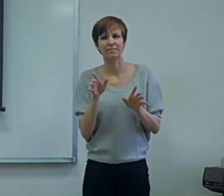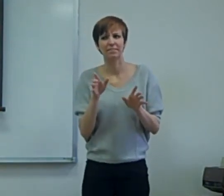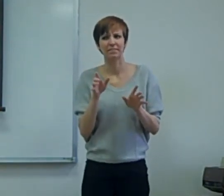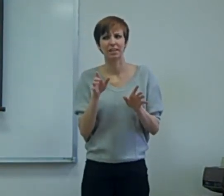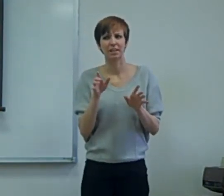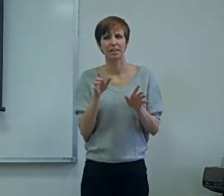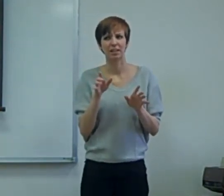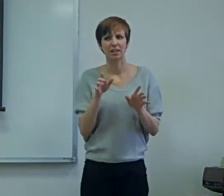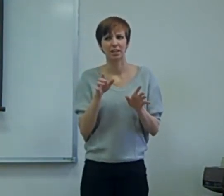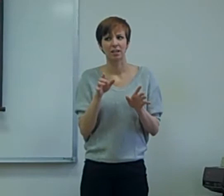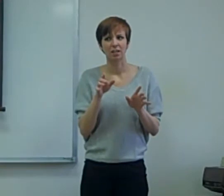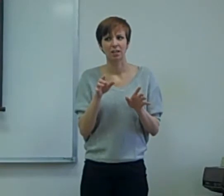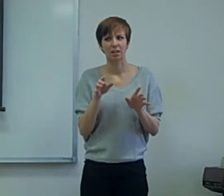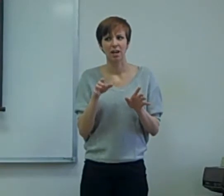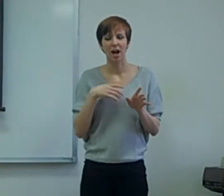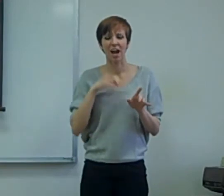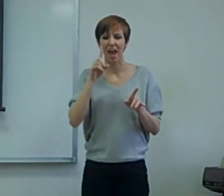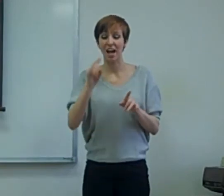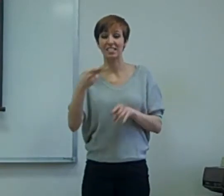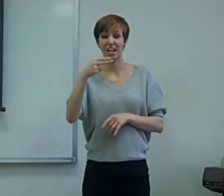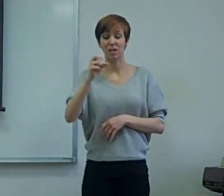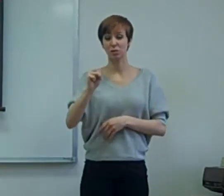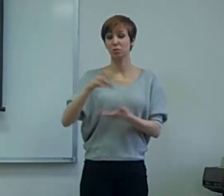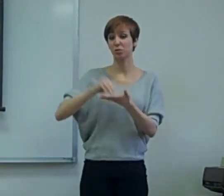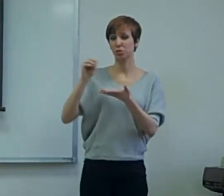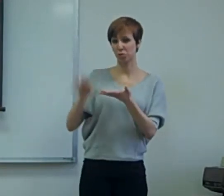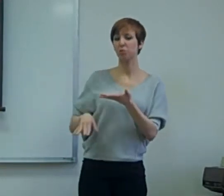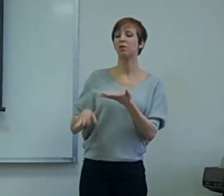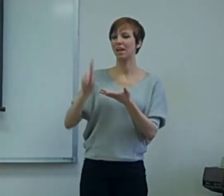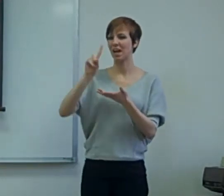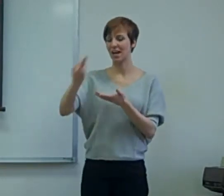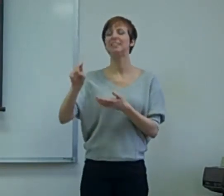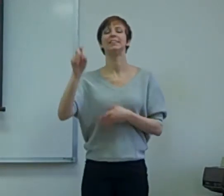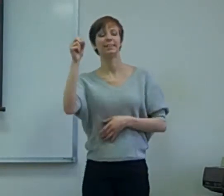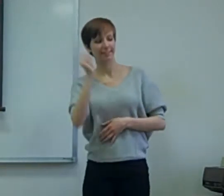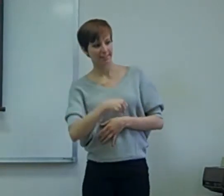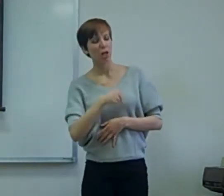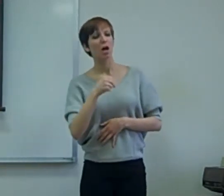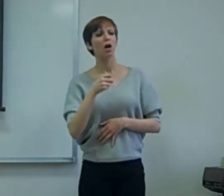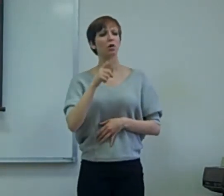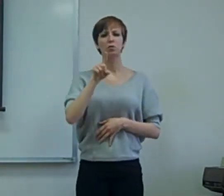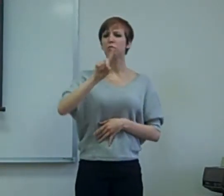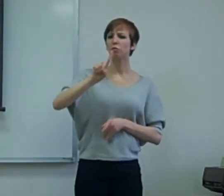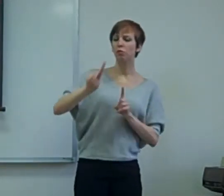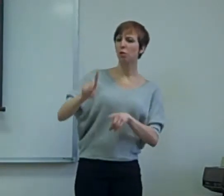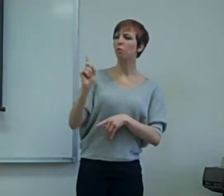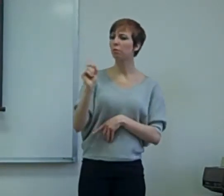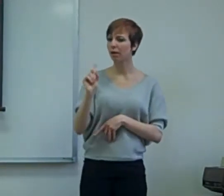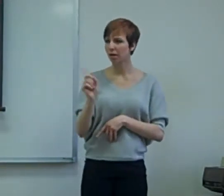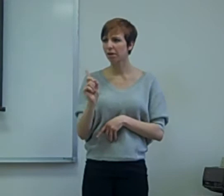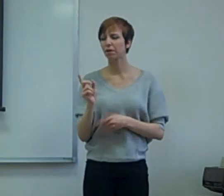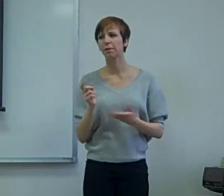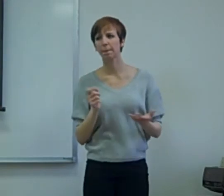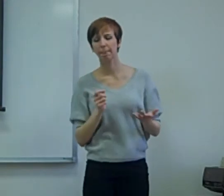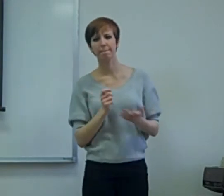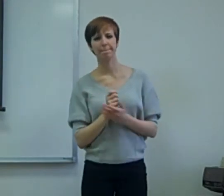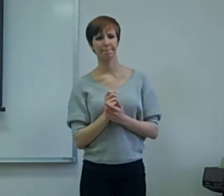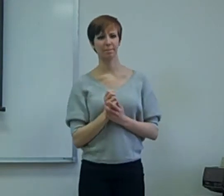was he a high school student? Did he go to school somewhere? And he said, yeah. And I said, so where do you go? And he was talking to me. And I